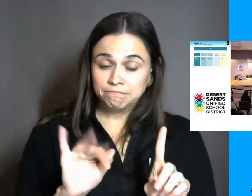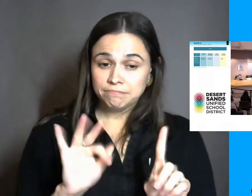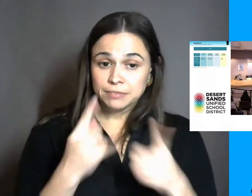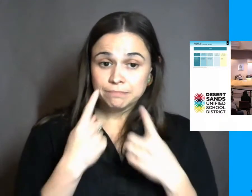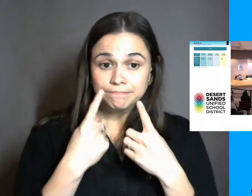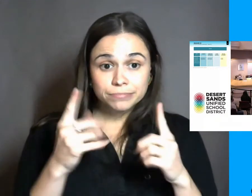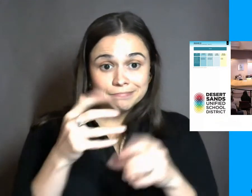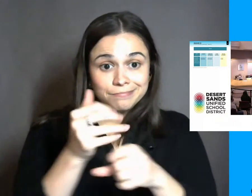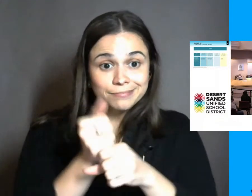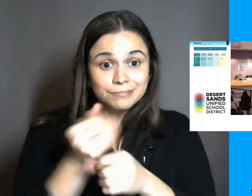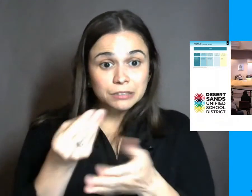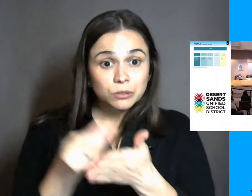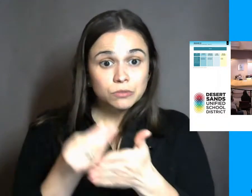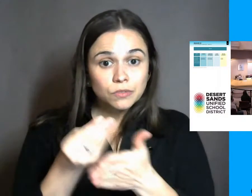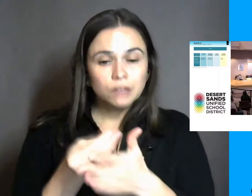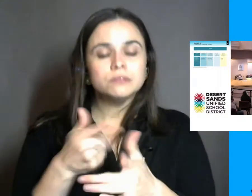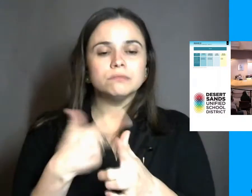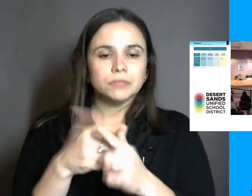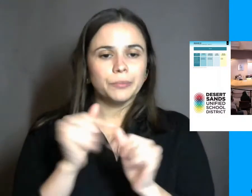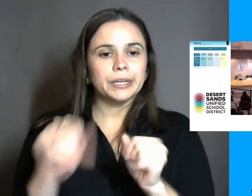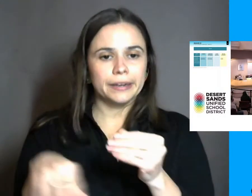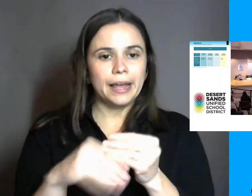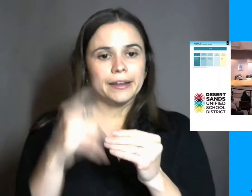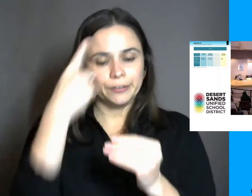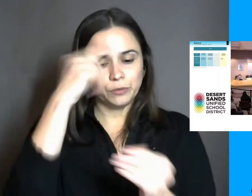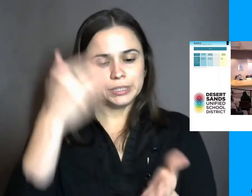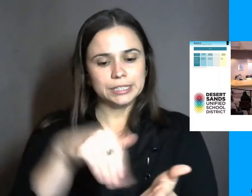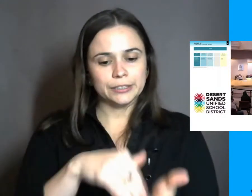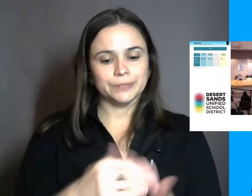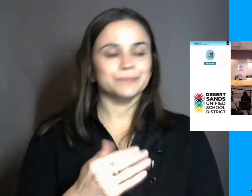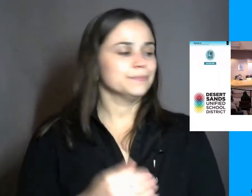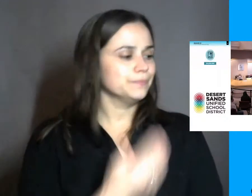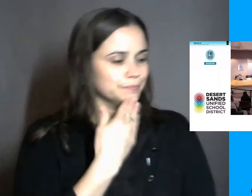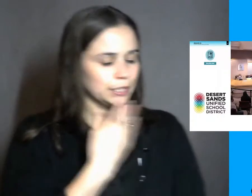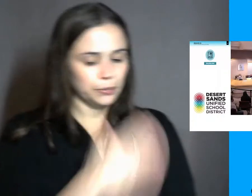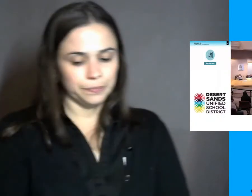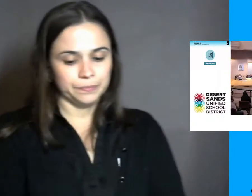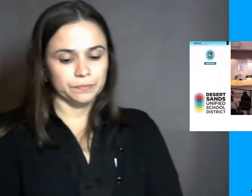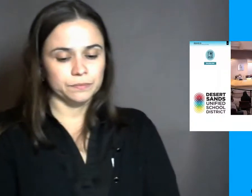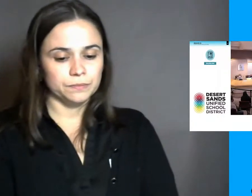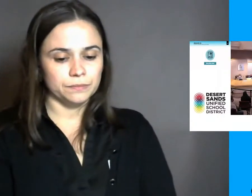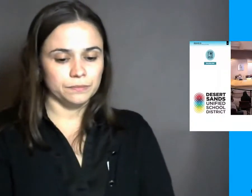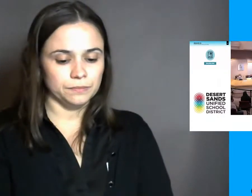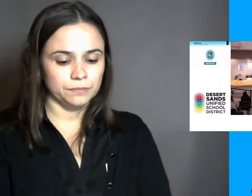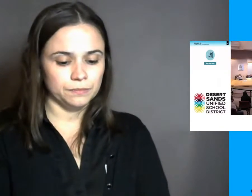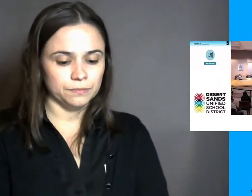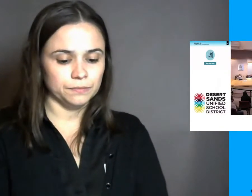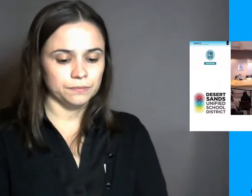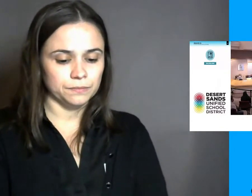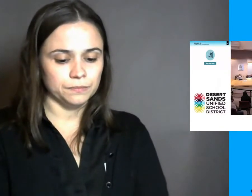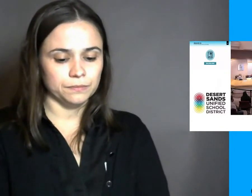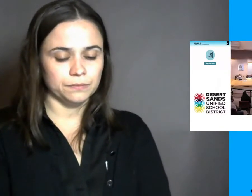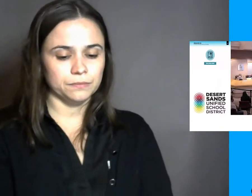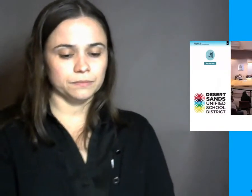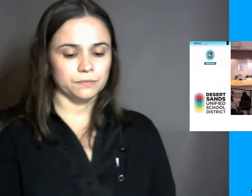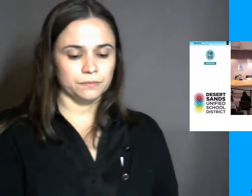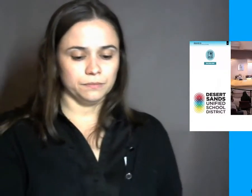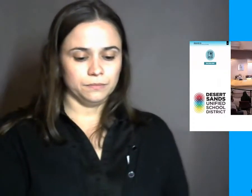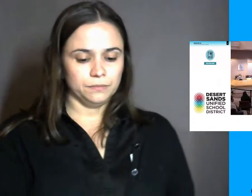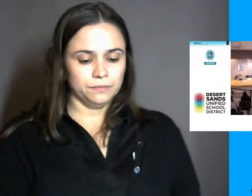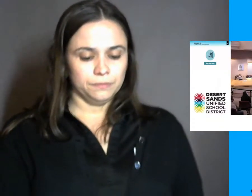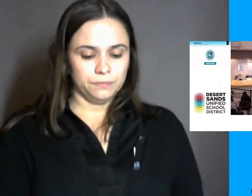master plan later this afternoon. Thank you, Mr. Aquino. So altogether, the district here has